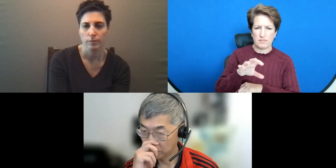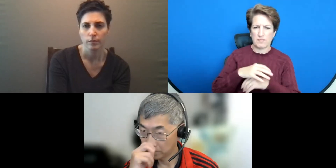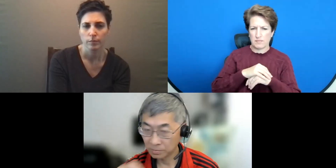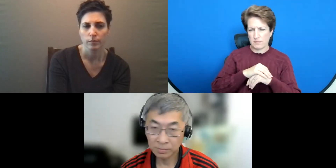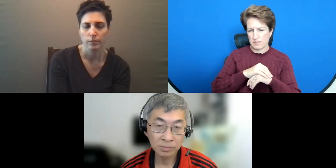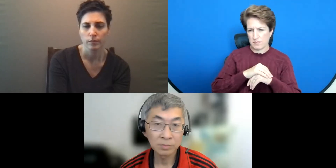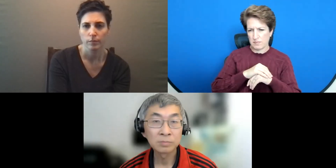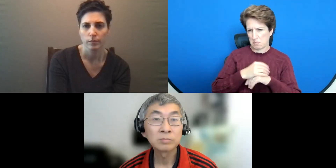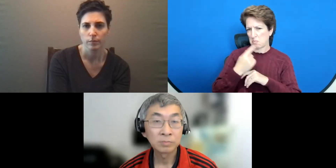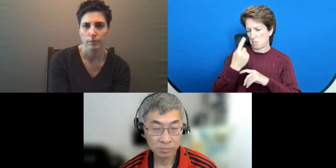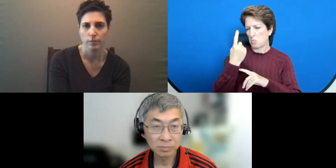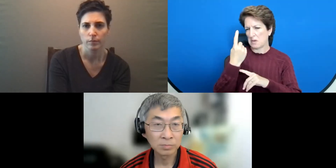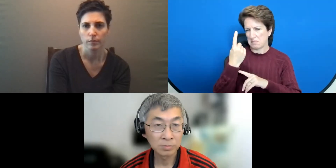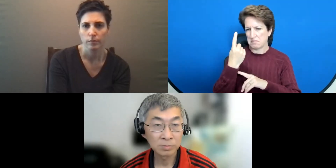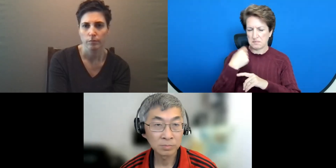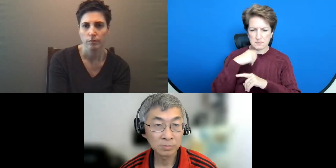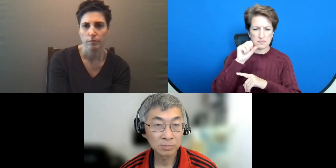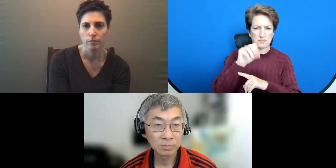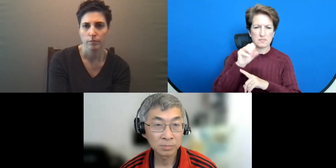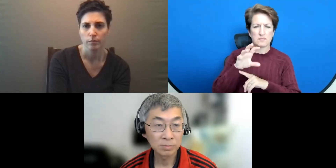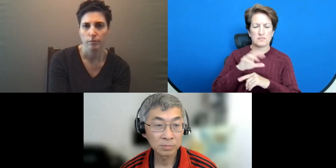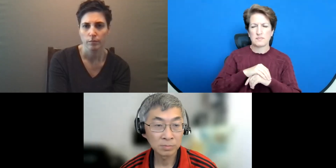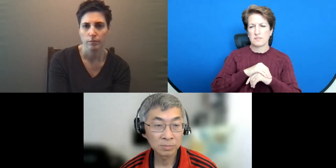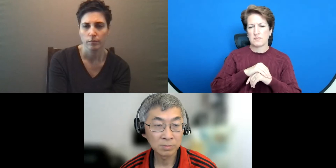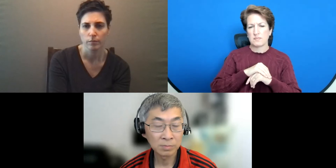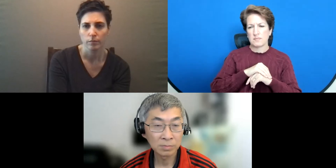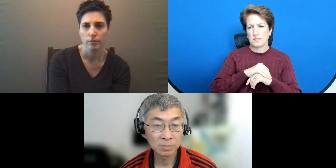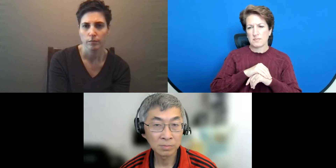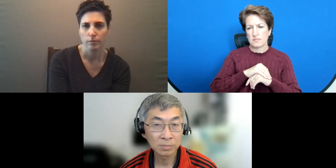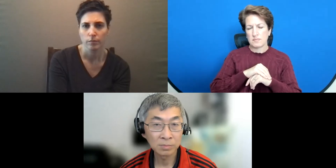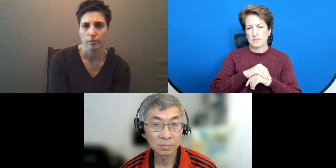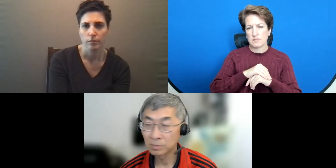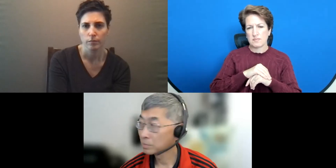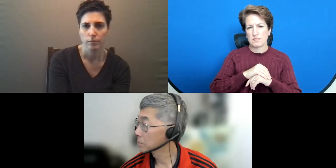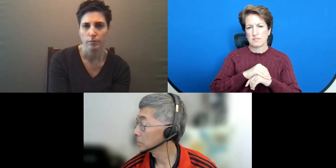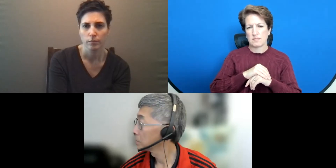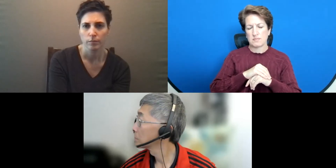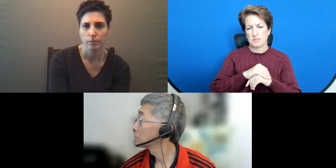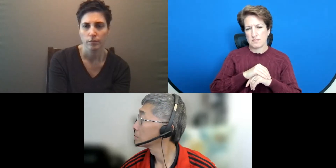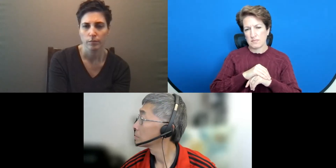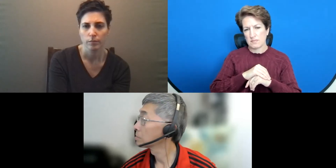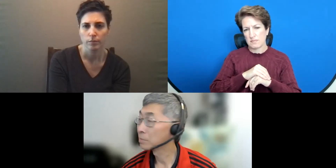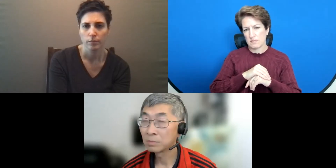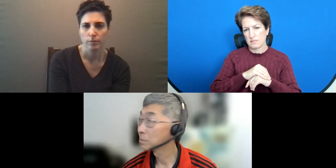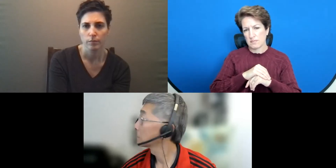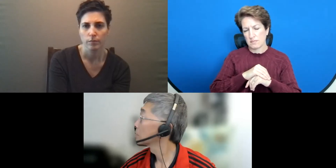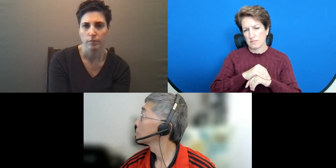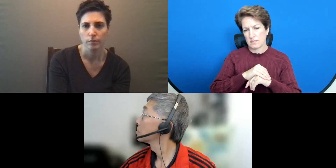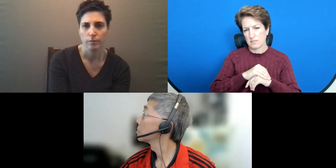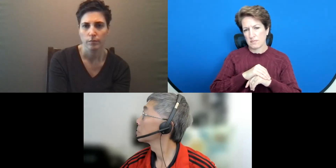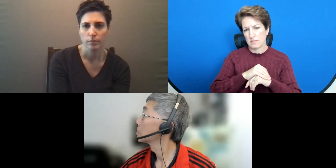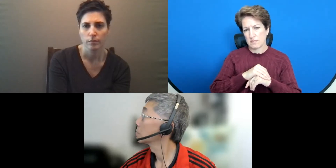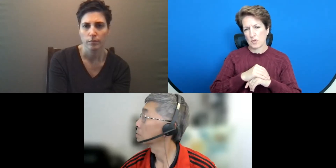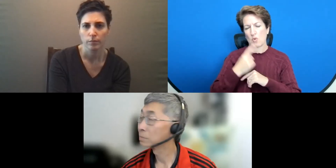one thing that uh, just like I had another group. So there was a peer